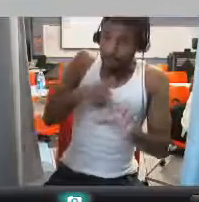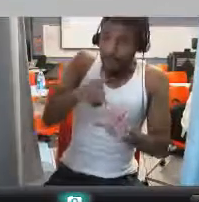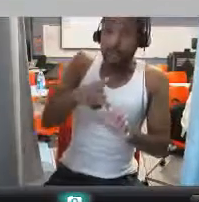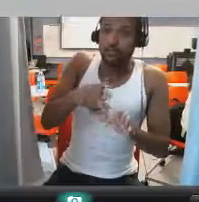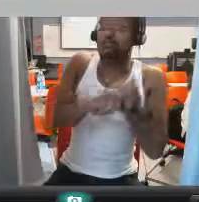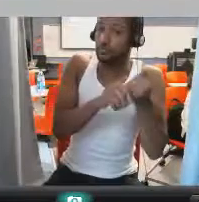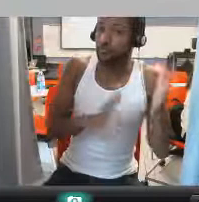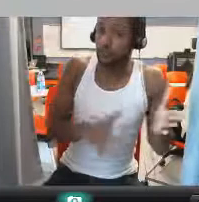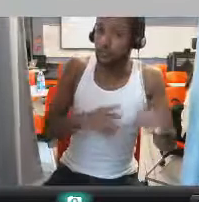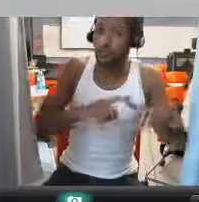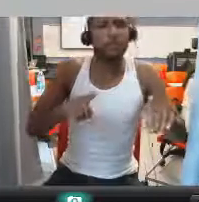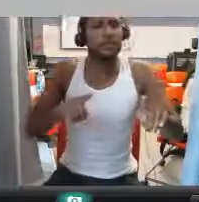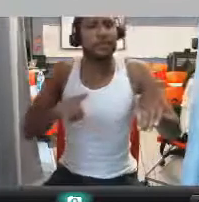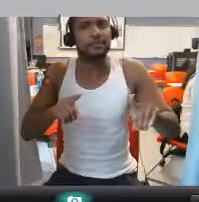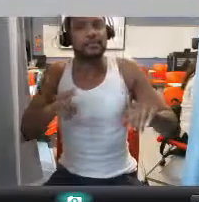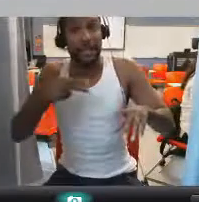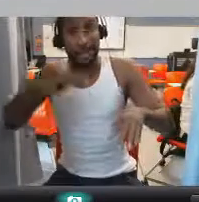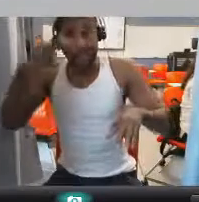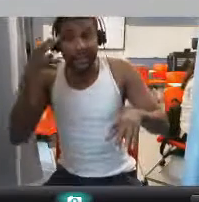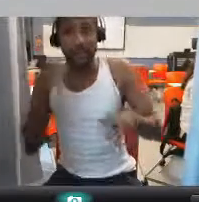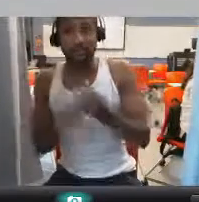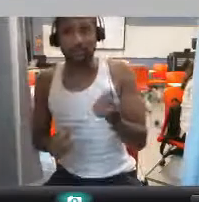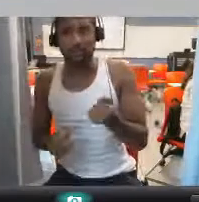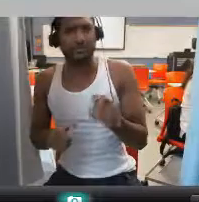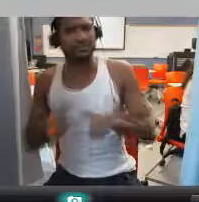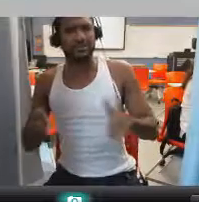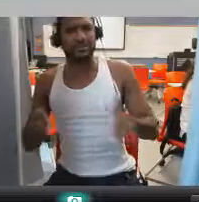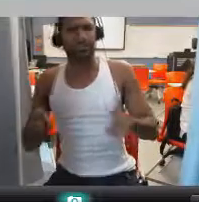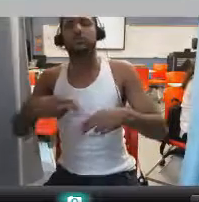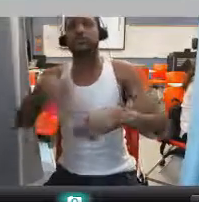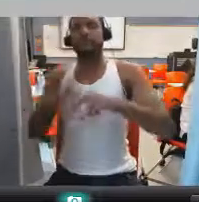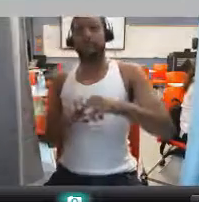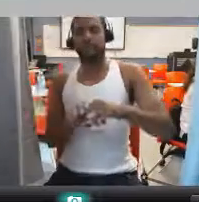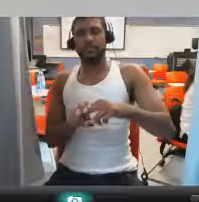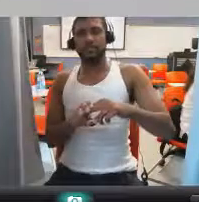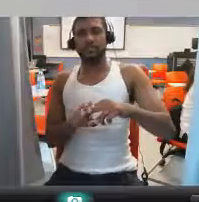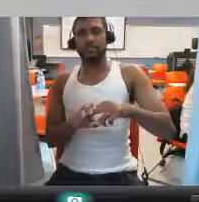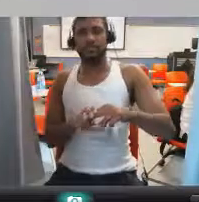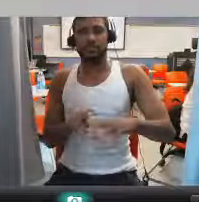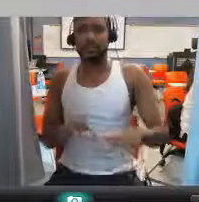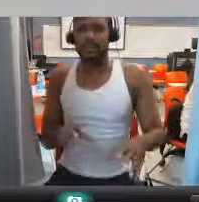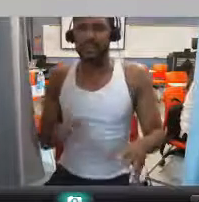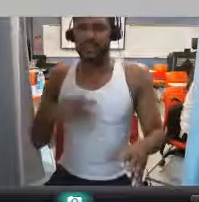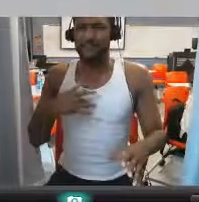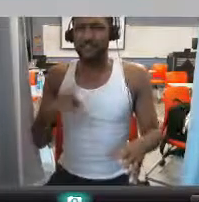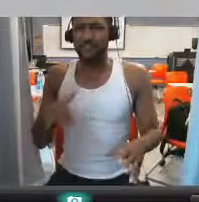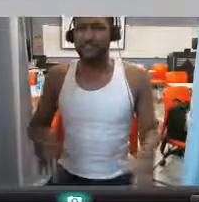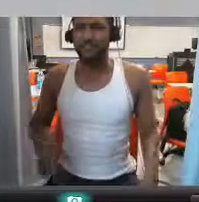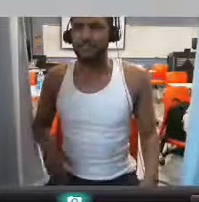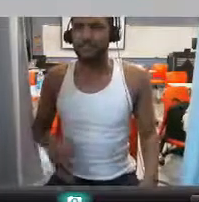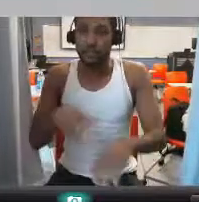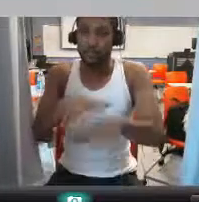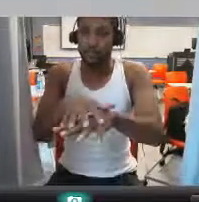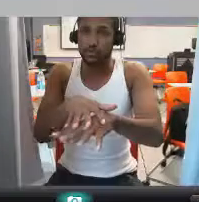But like this, I was ill prepared for it. I'm sitting down, and all of a sudden it just feels like my ass is like, it feels like it's a